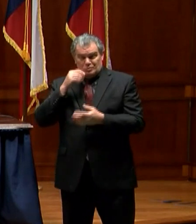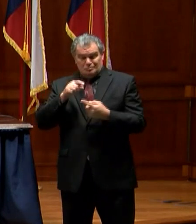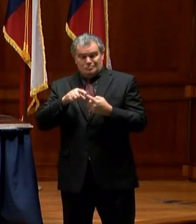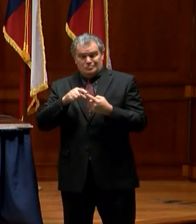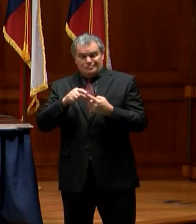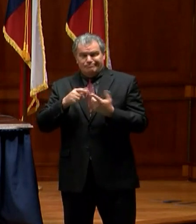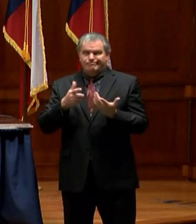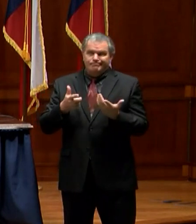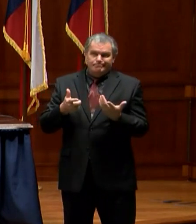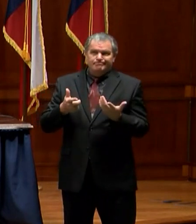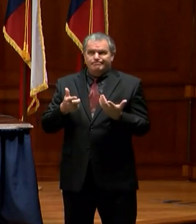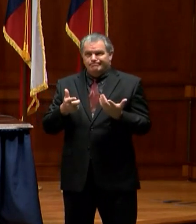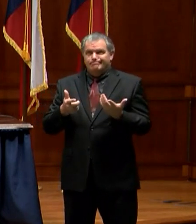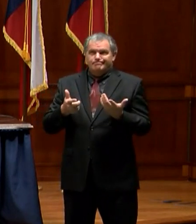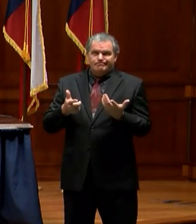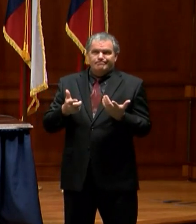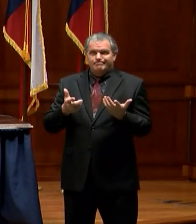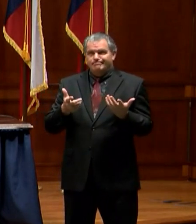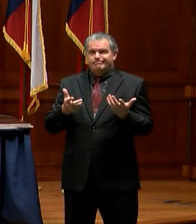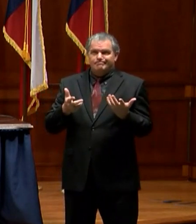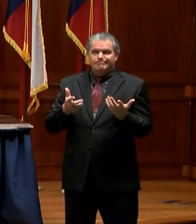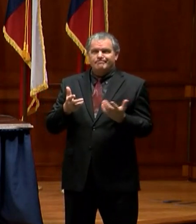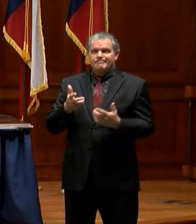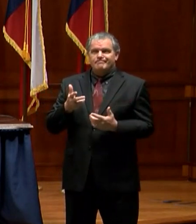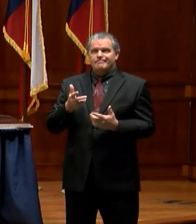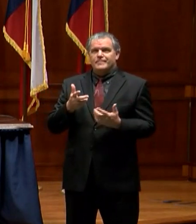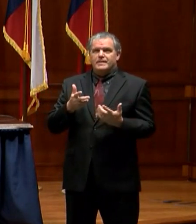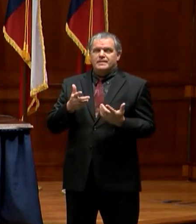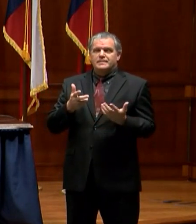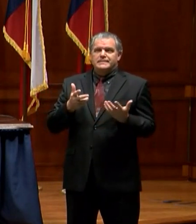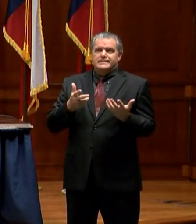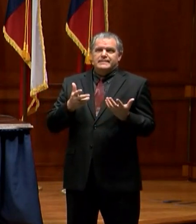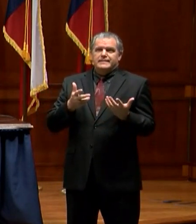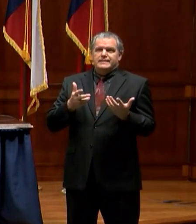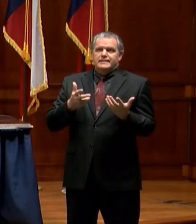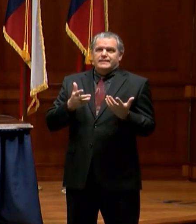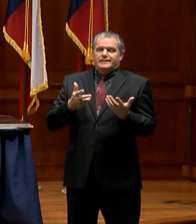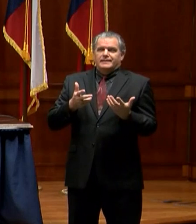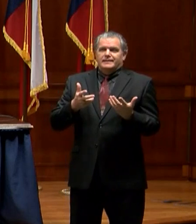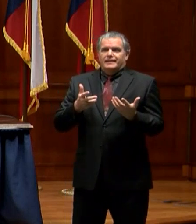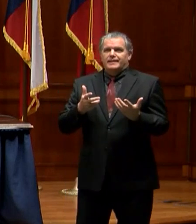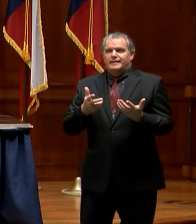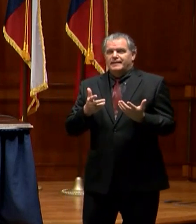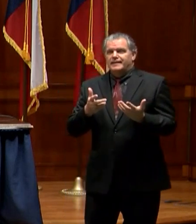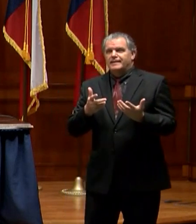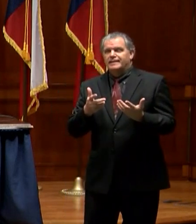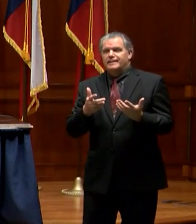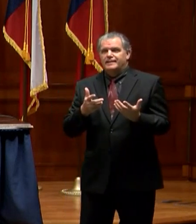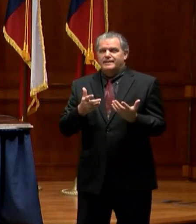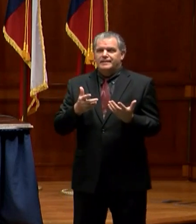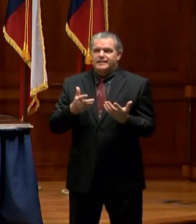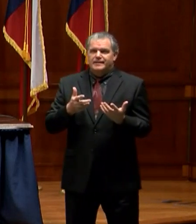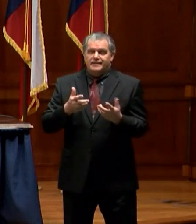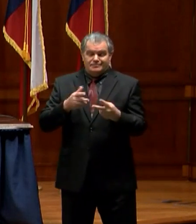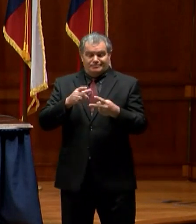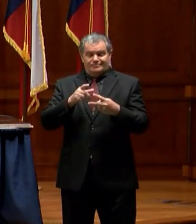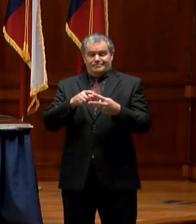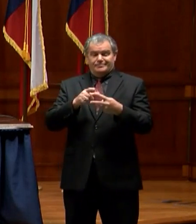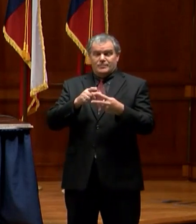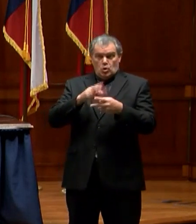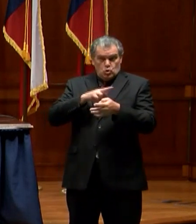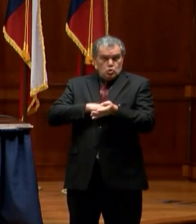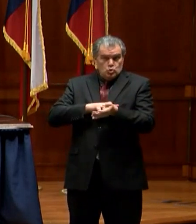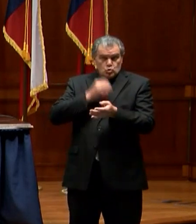used loosely as a phrase that would encapsulate much broader categories. Senior living